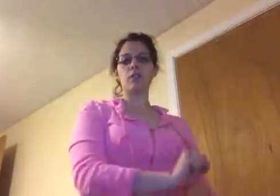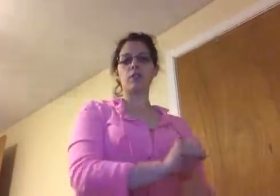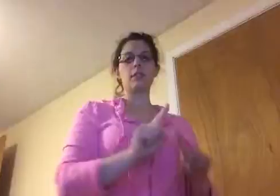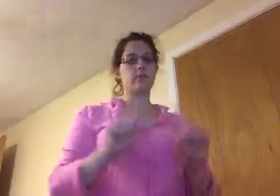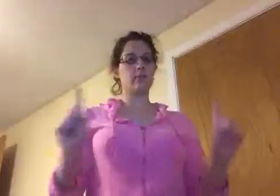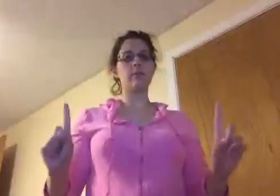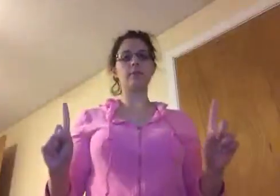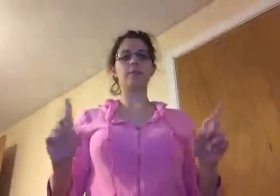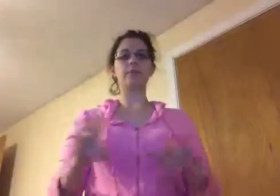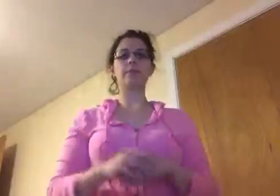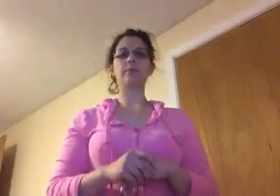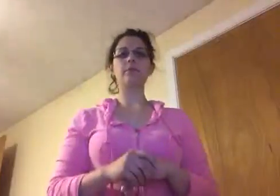There